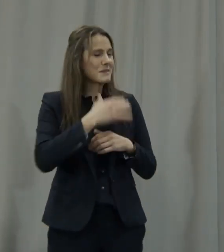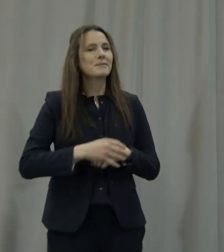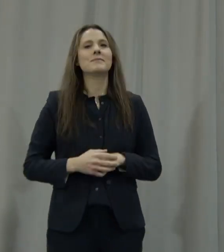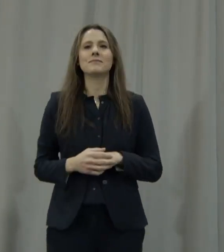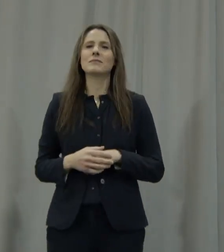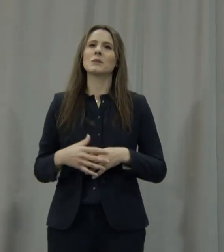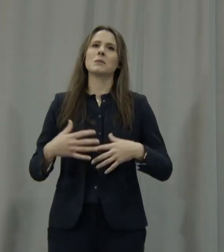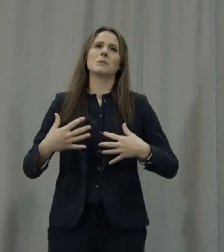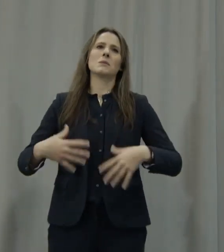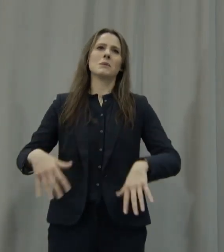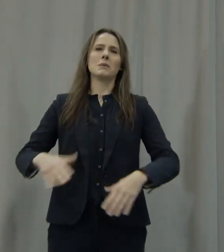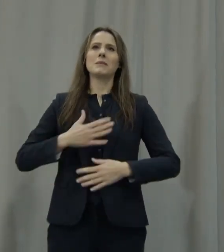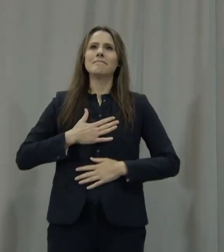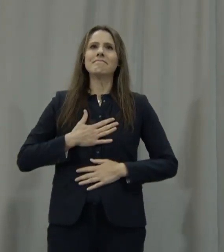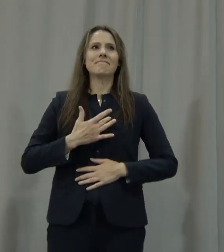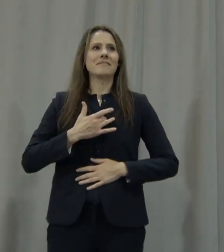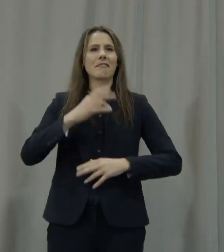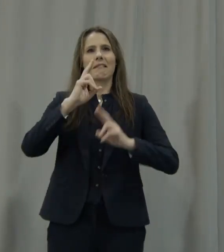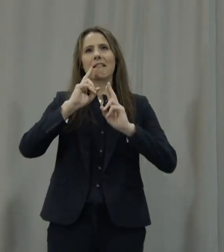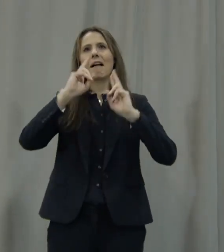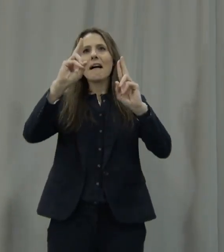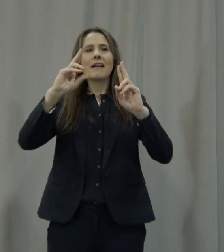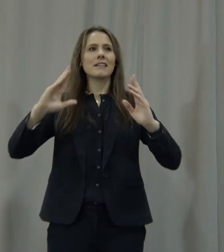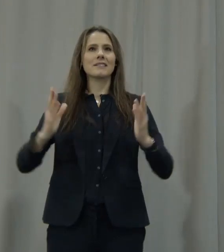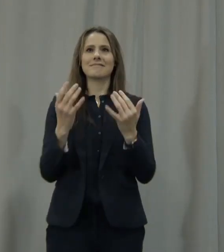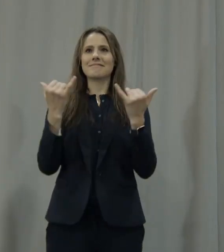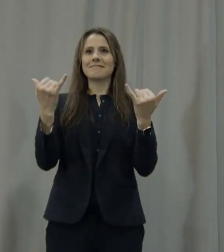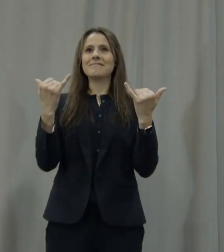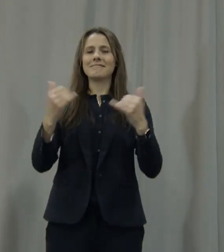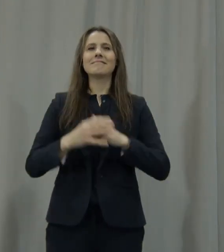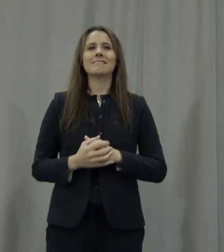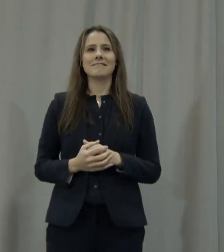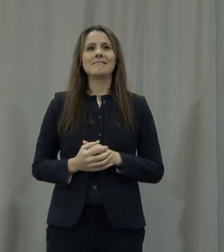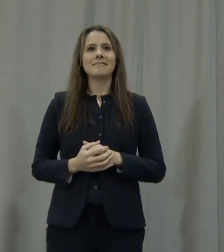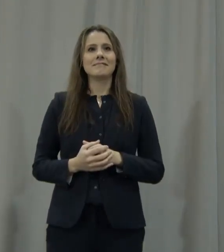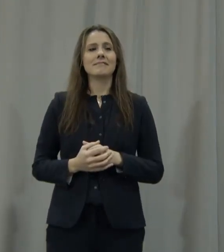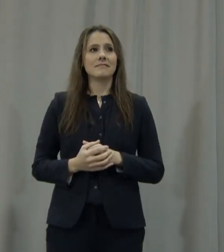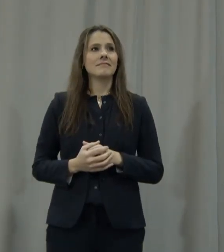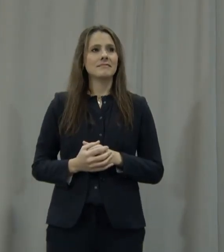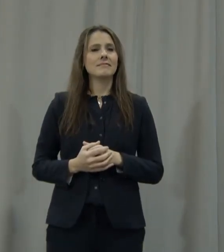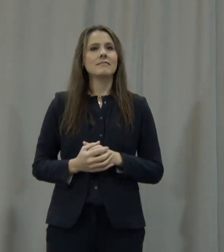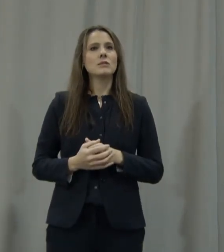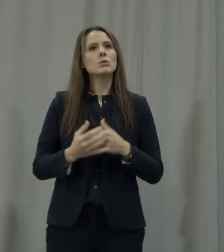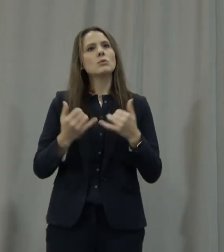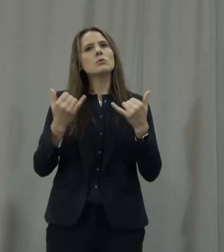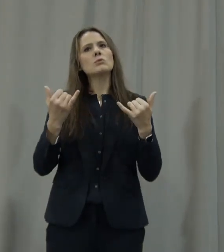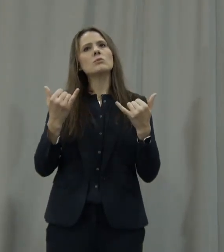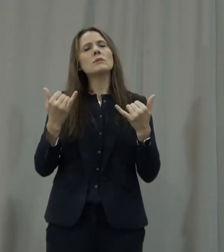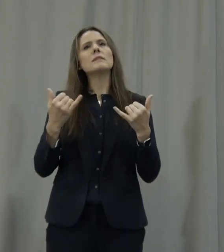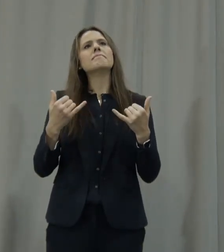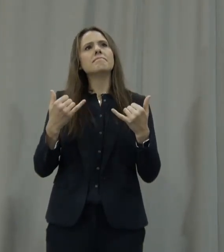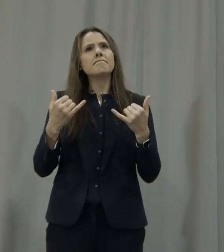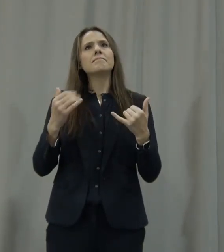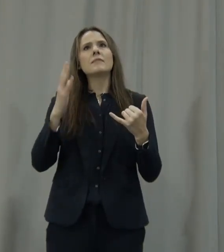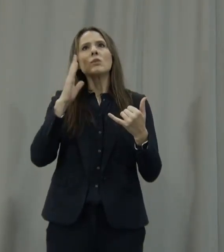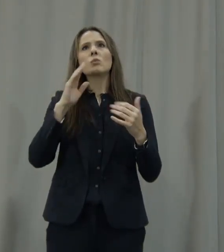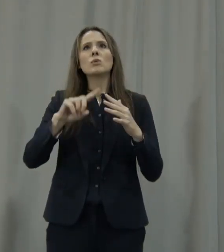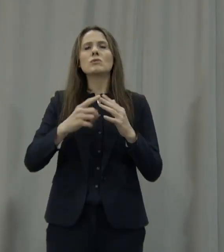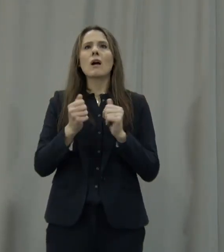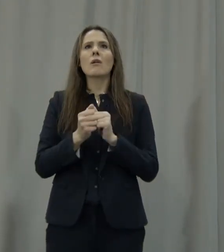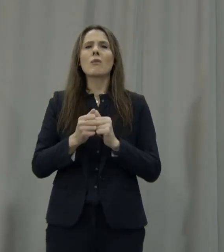It's an honor and a privilege to be here with you today and to start our time together with a time of